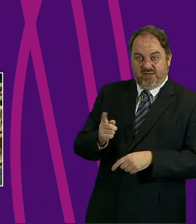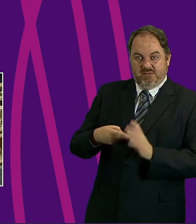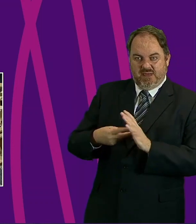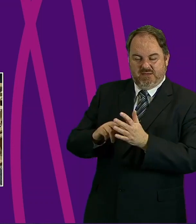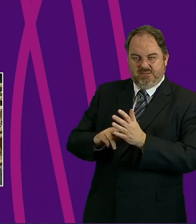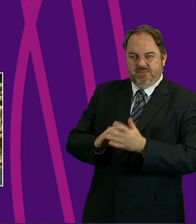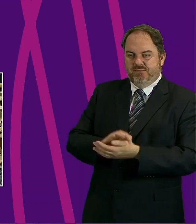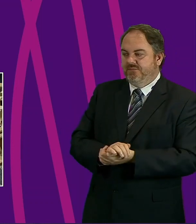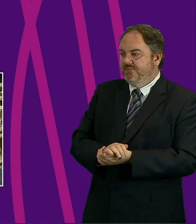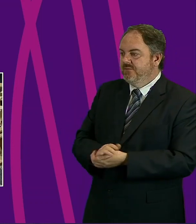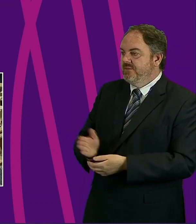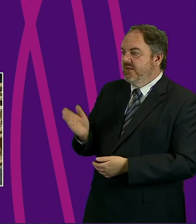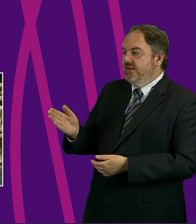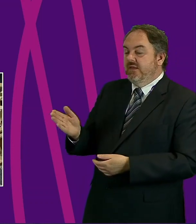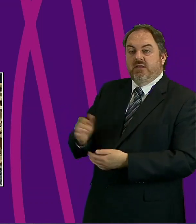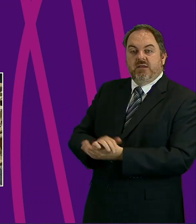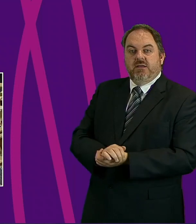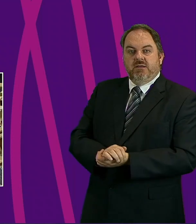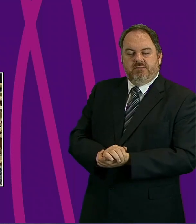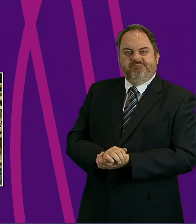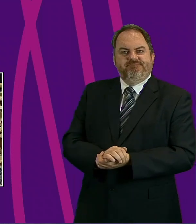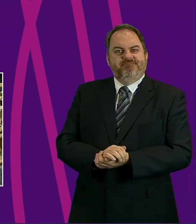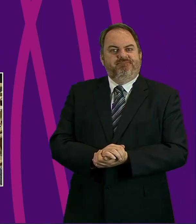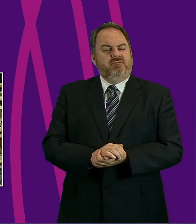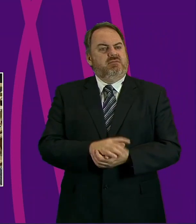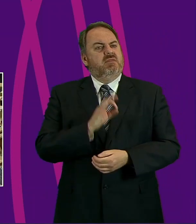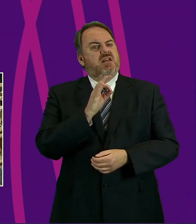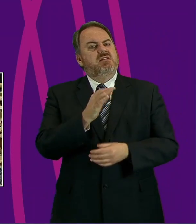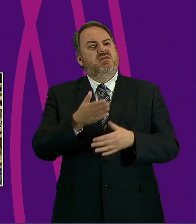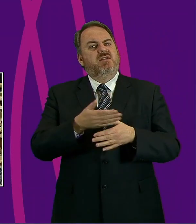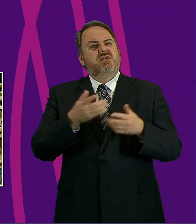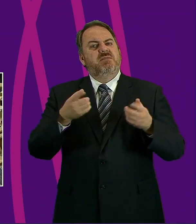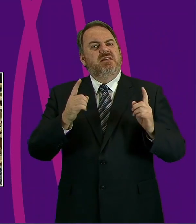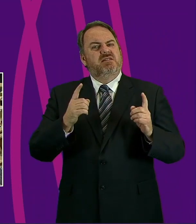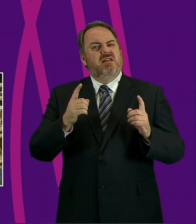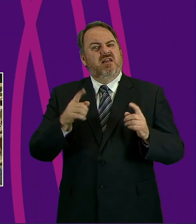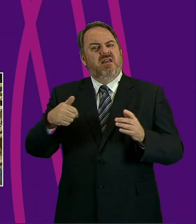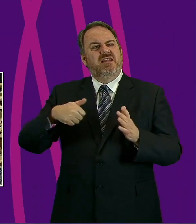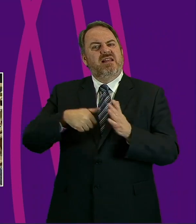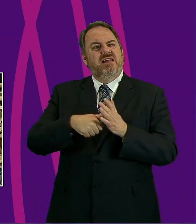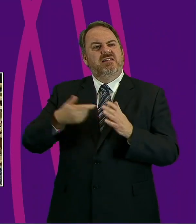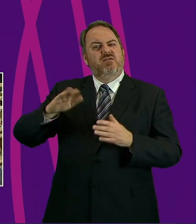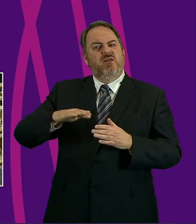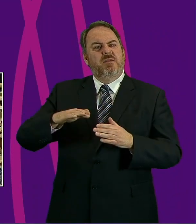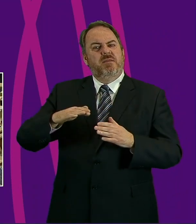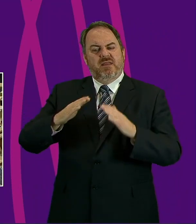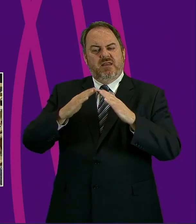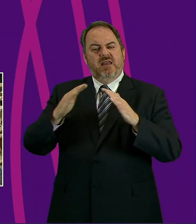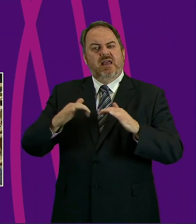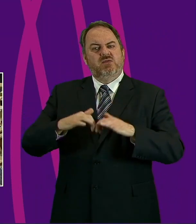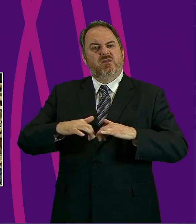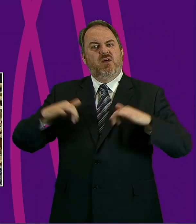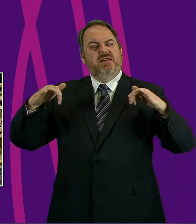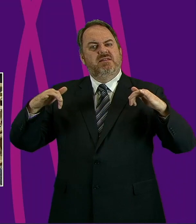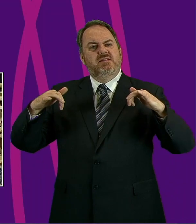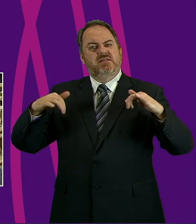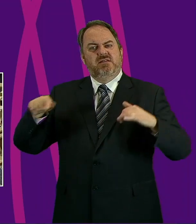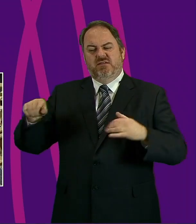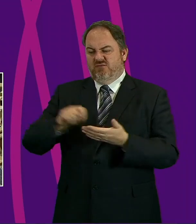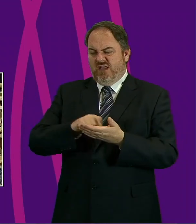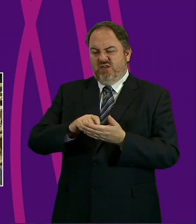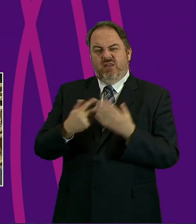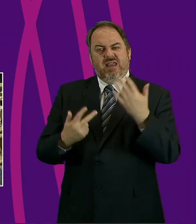Alex Cole-Hamilton. Well, thanks, Presiding Officer. The First Minister might be aware of a letter from the House of Commons Science and Technology Committee to the Prime Minister of 18th May